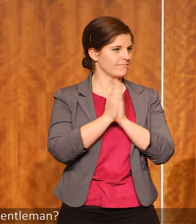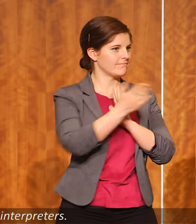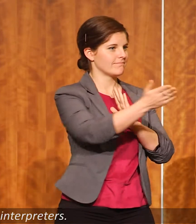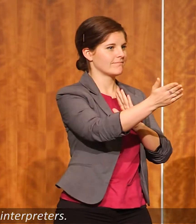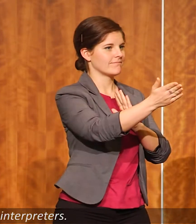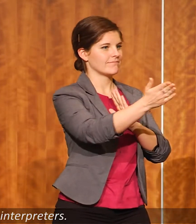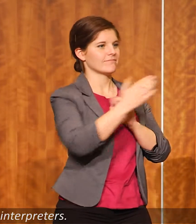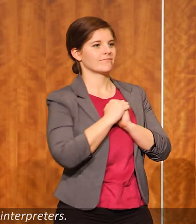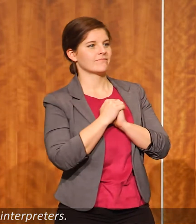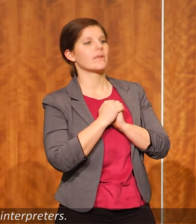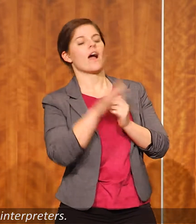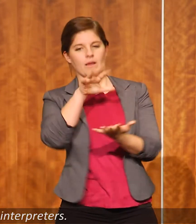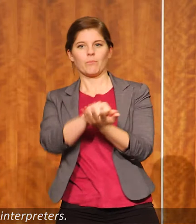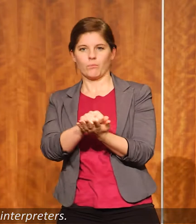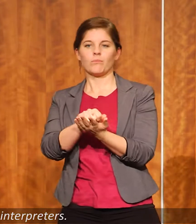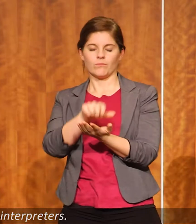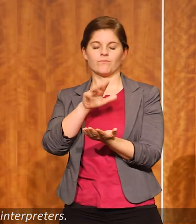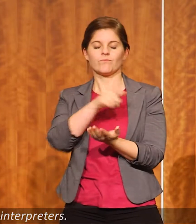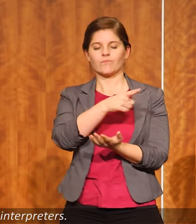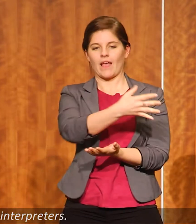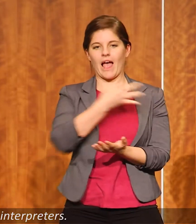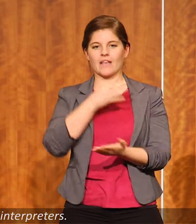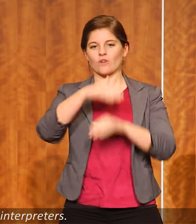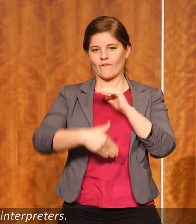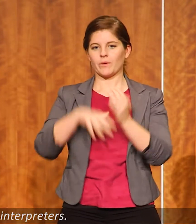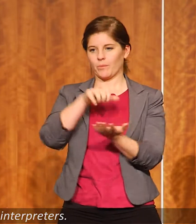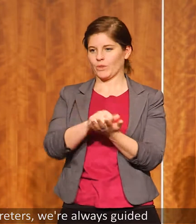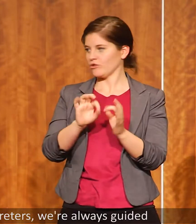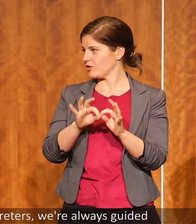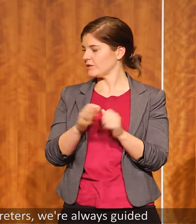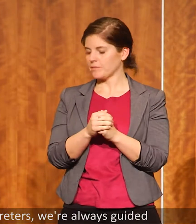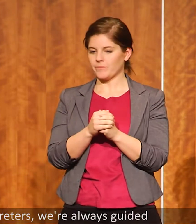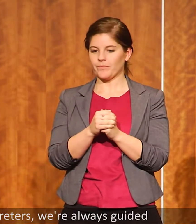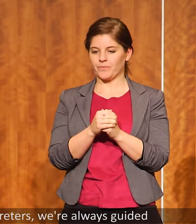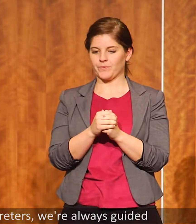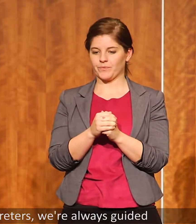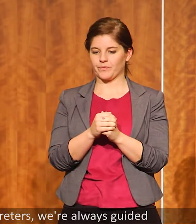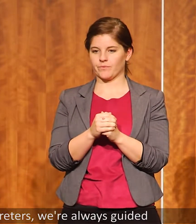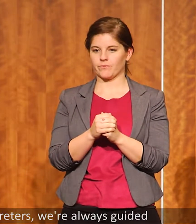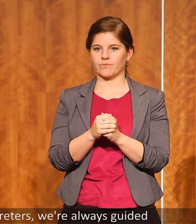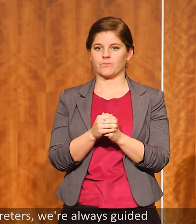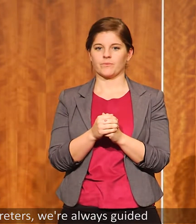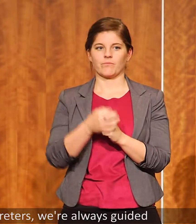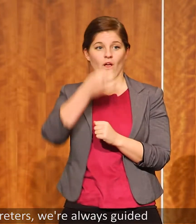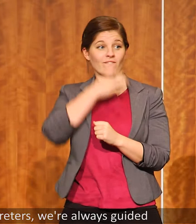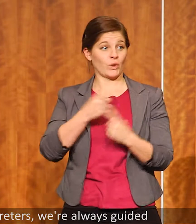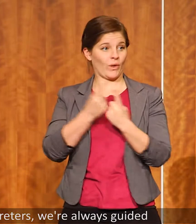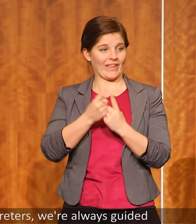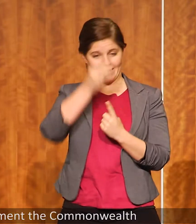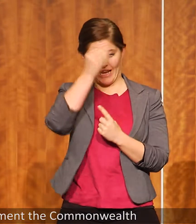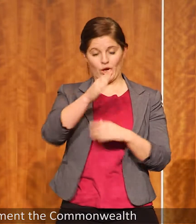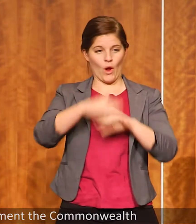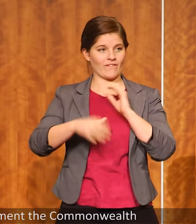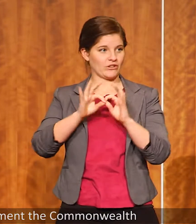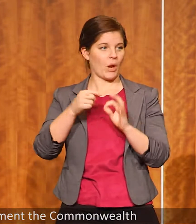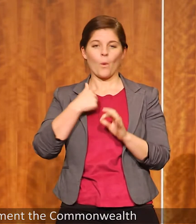gentleman? Booking Auslan interpreters. Yes. A couple of things about interpreters. We're always guided